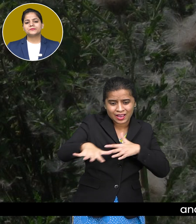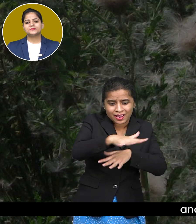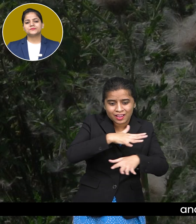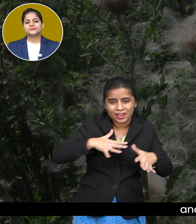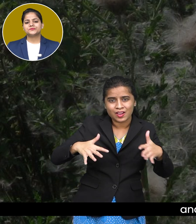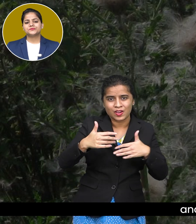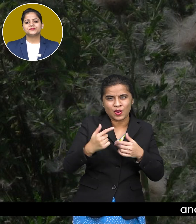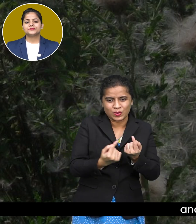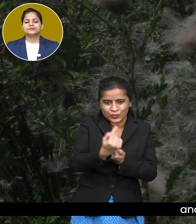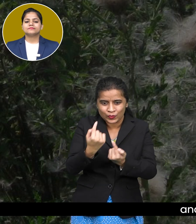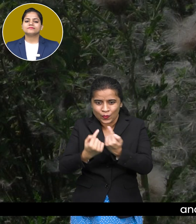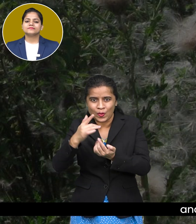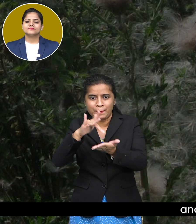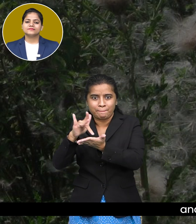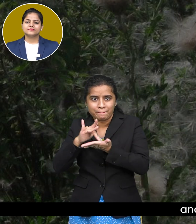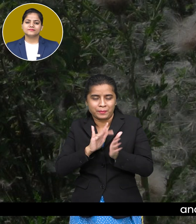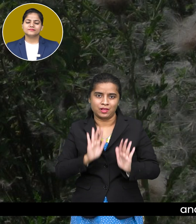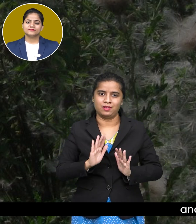space.